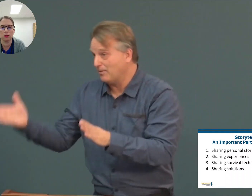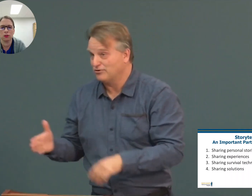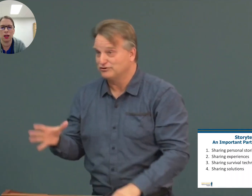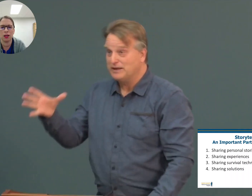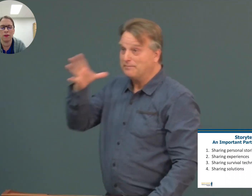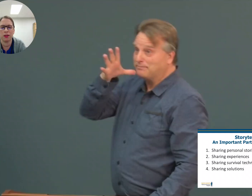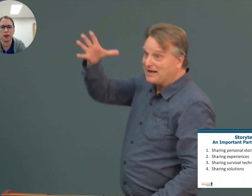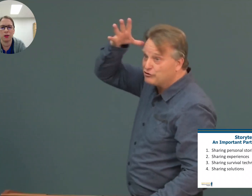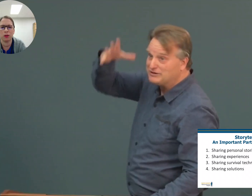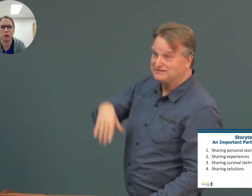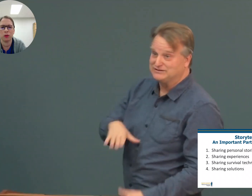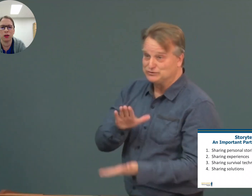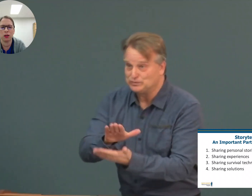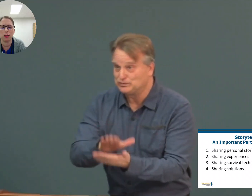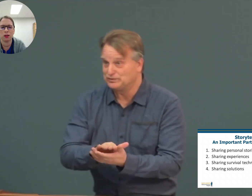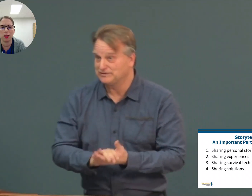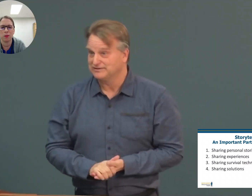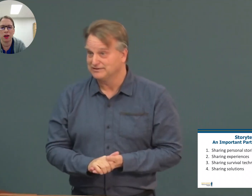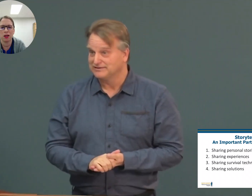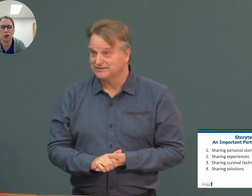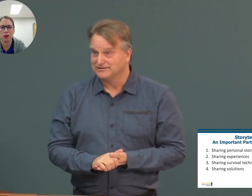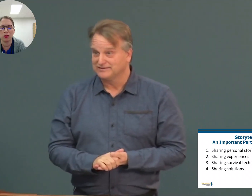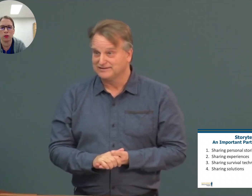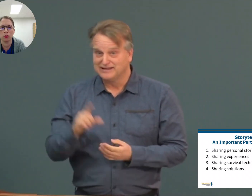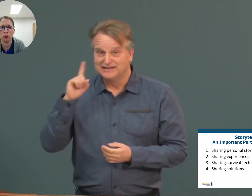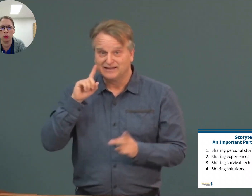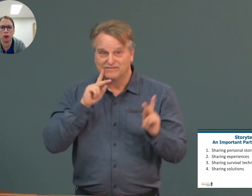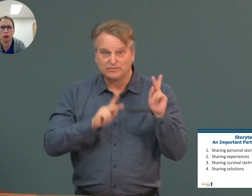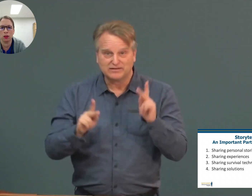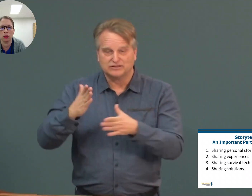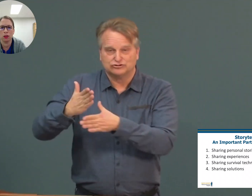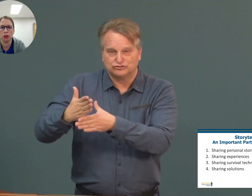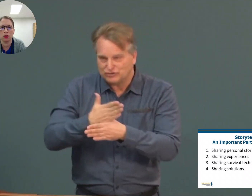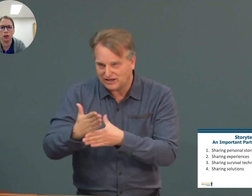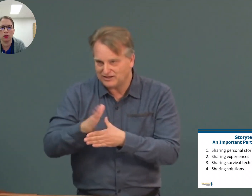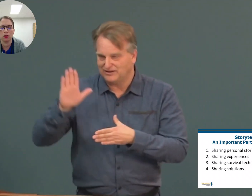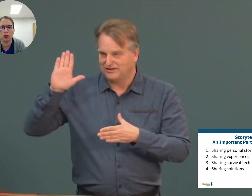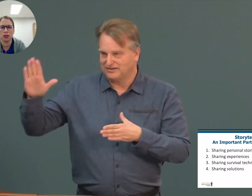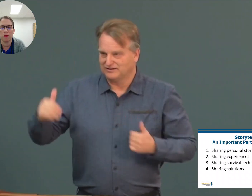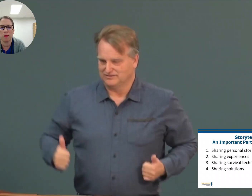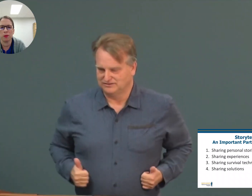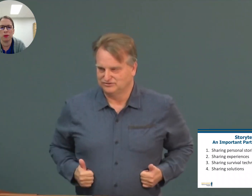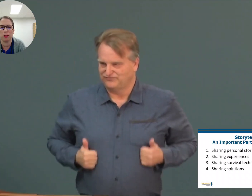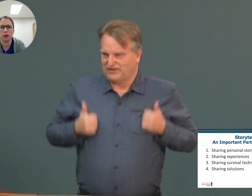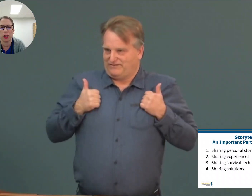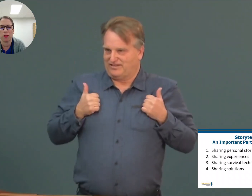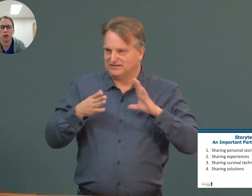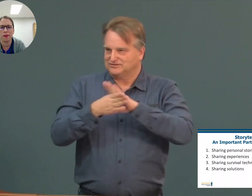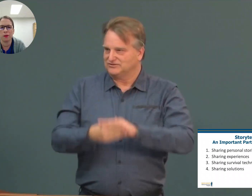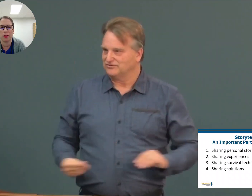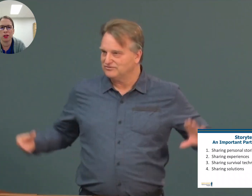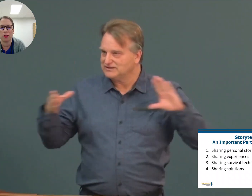How life in the hearing world works, about our parents, about school. Deaf people share their lives with each other